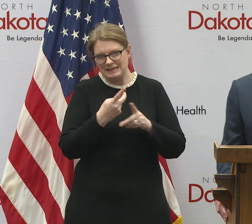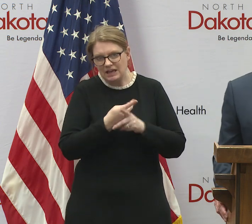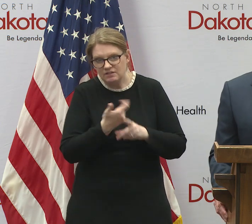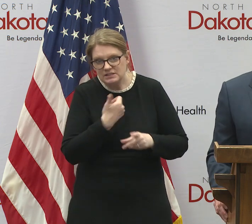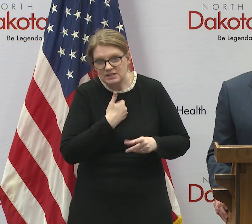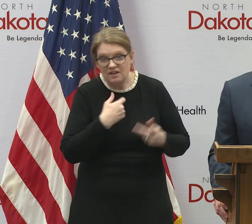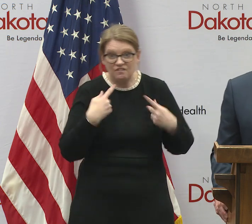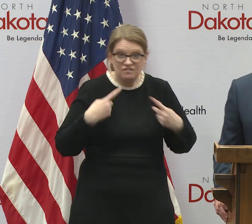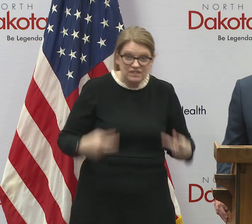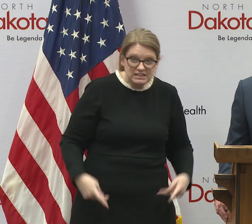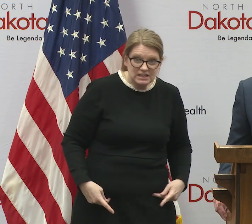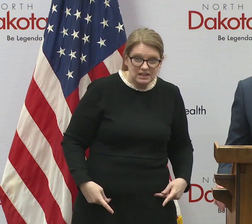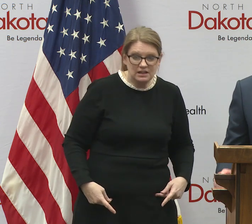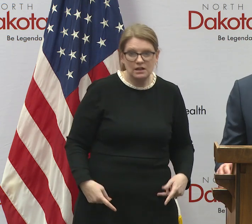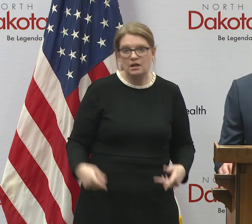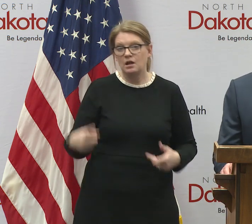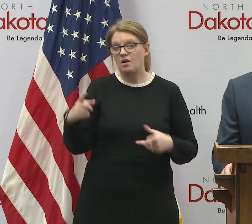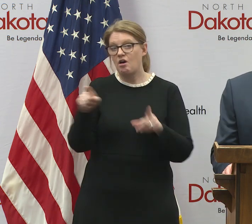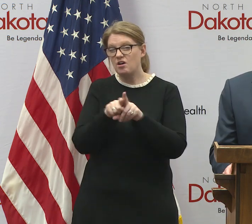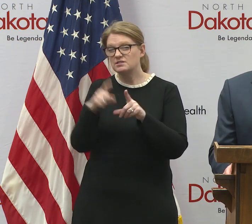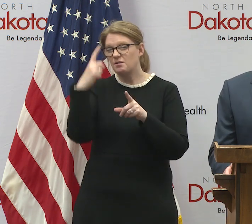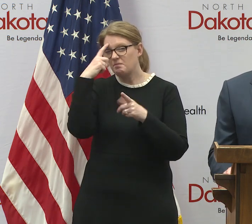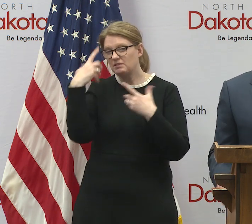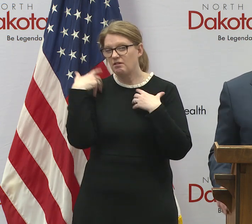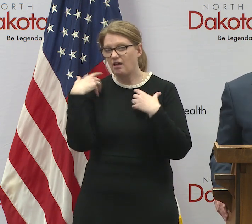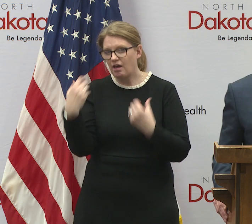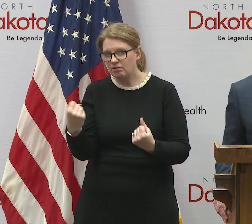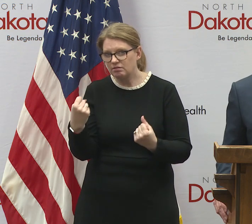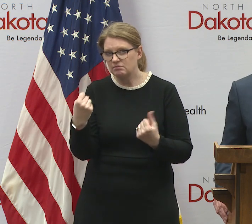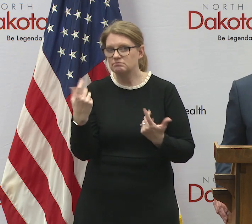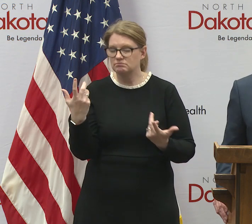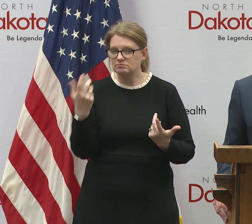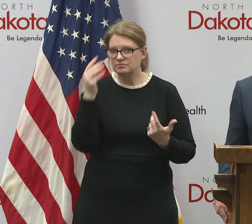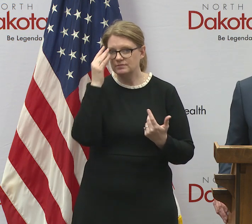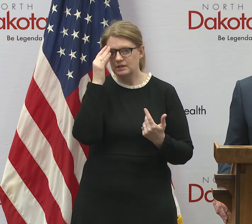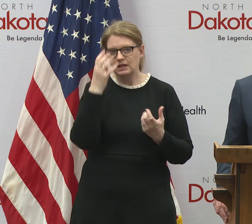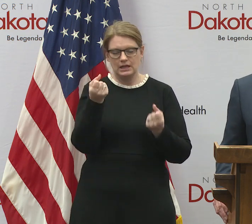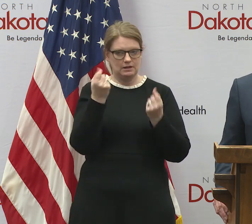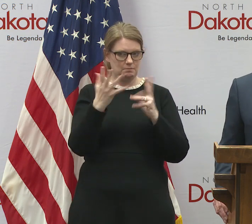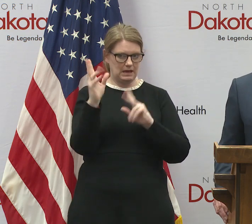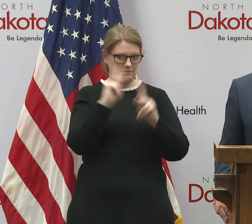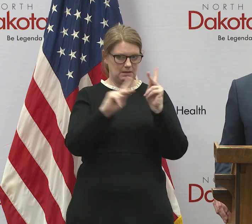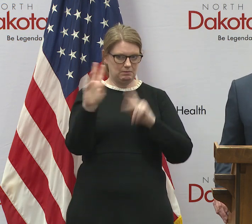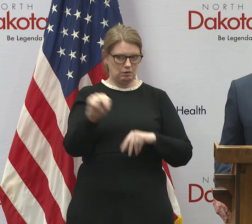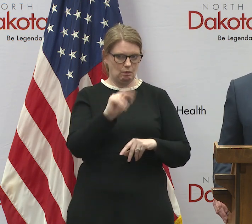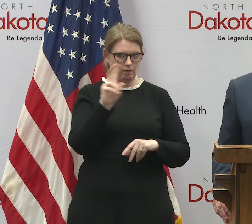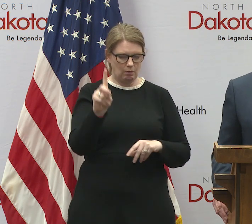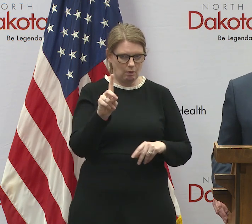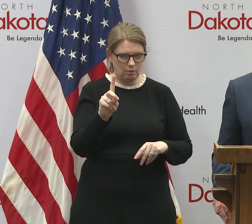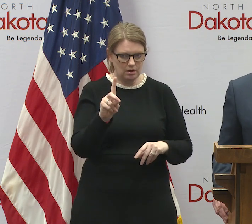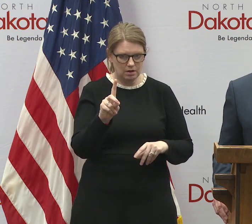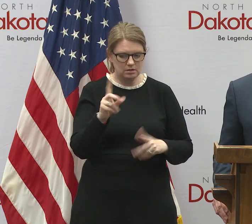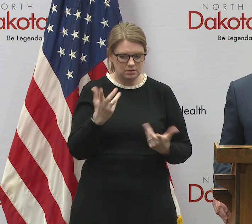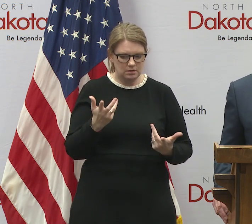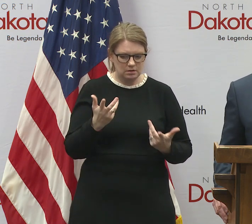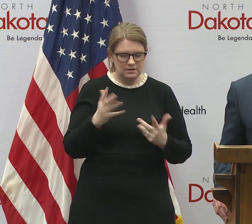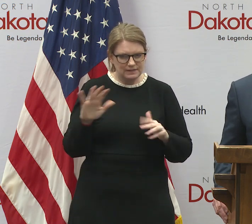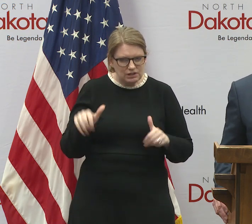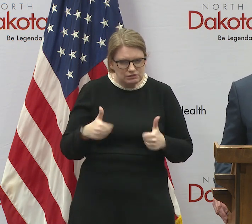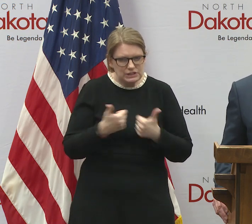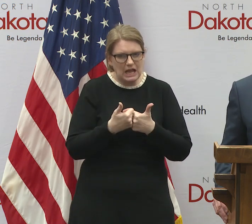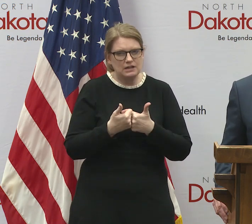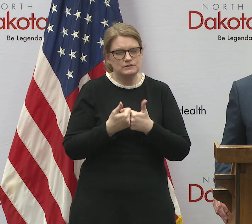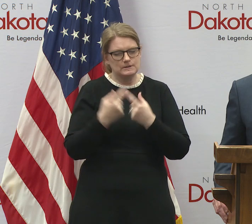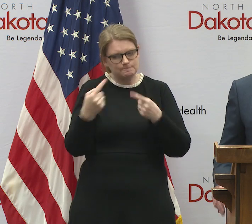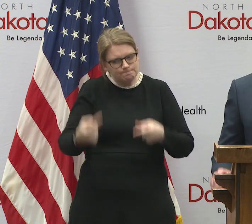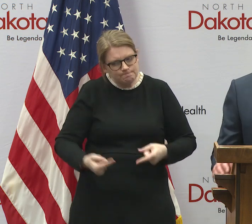only physically but also on mental health. And we also know that there are many people in North Dakota that are challenged with and working on